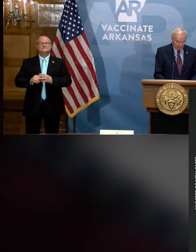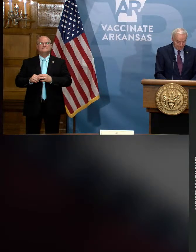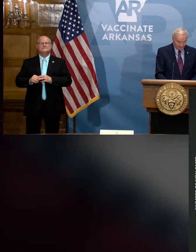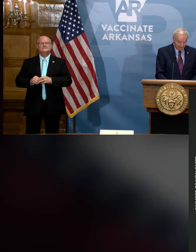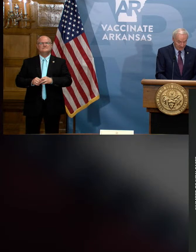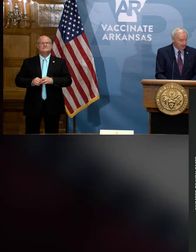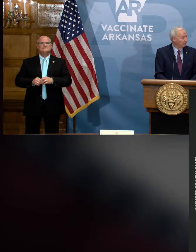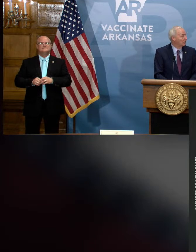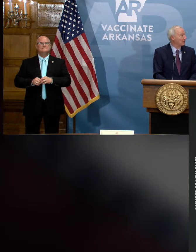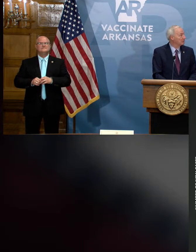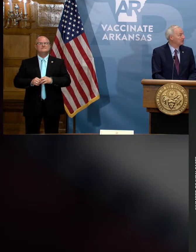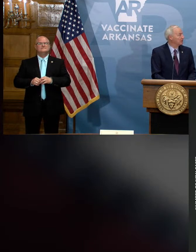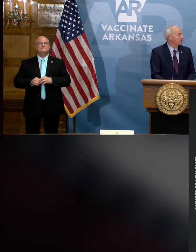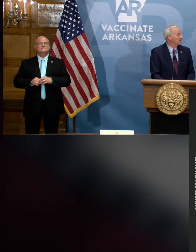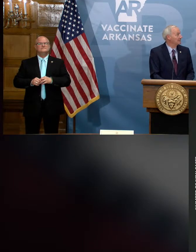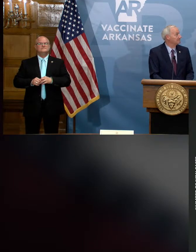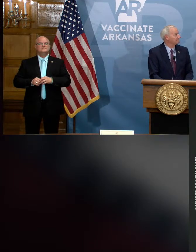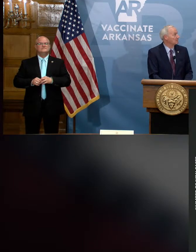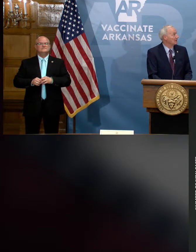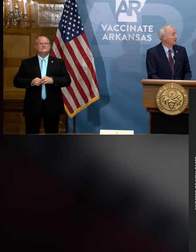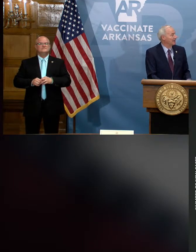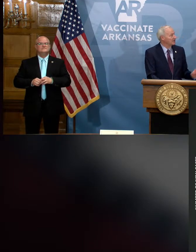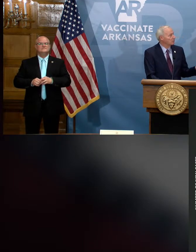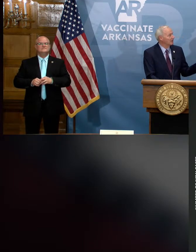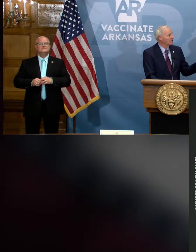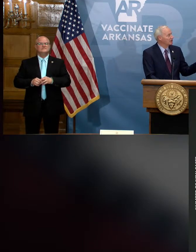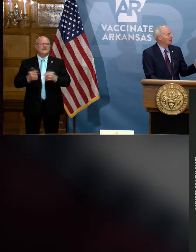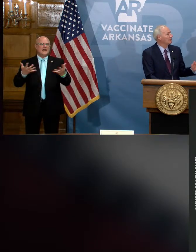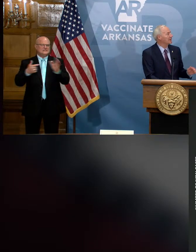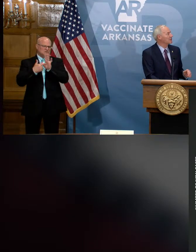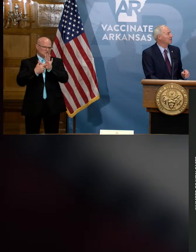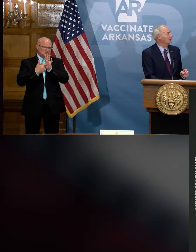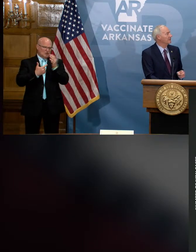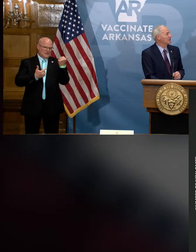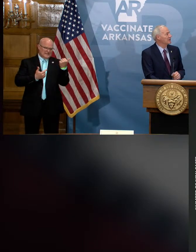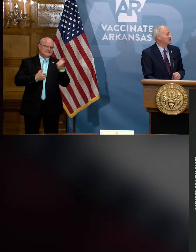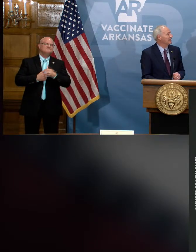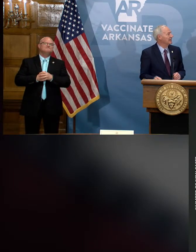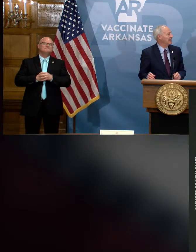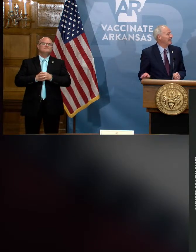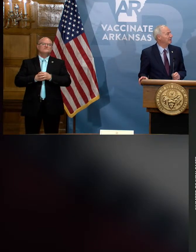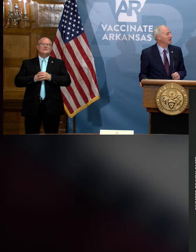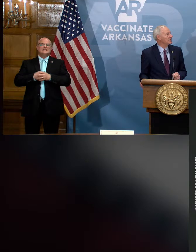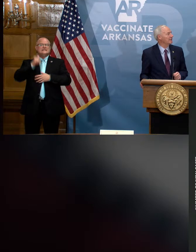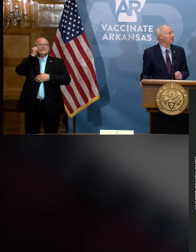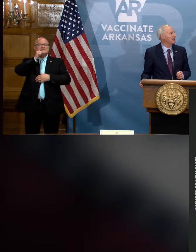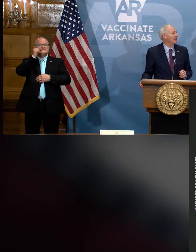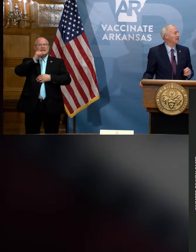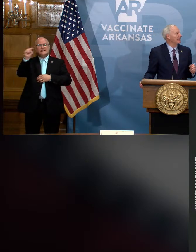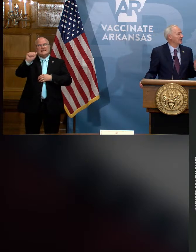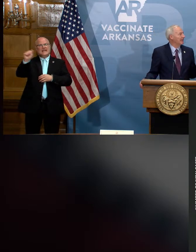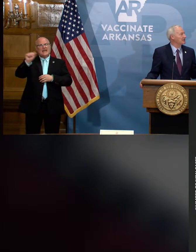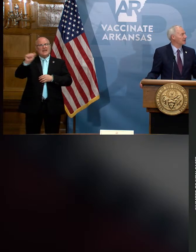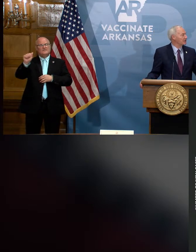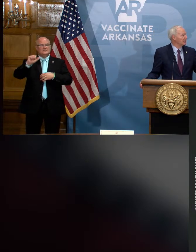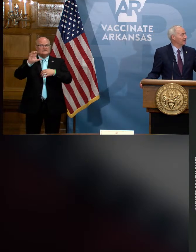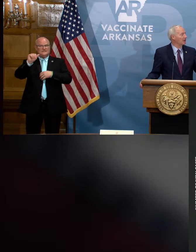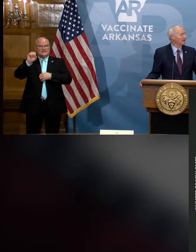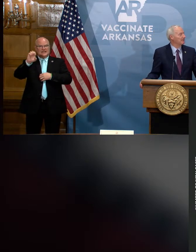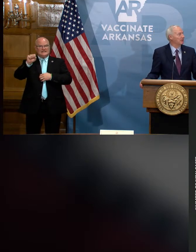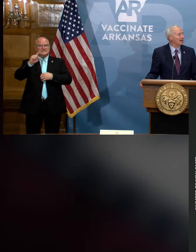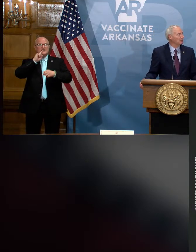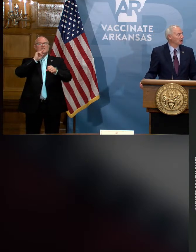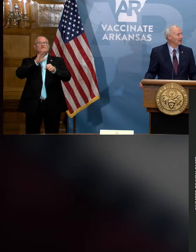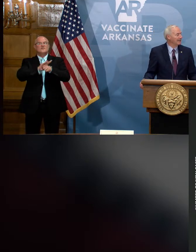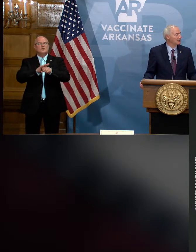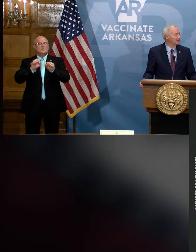And then if we'll go to, I just wanted to show this to you. This is a daily average of cases,